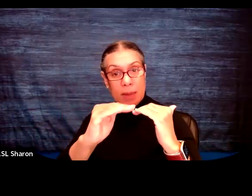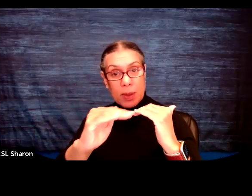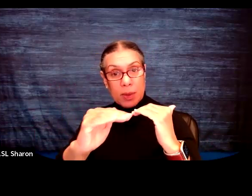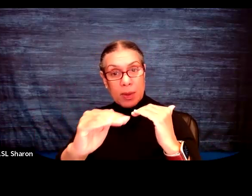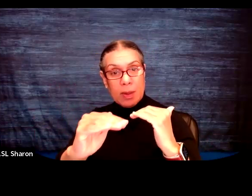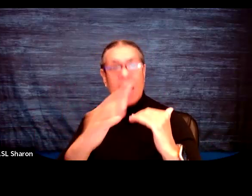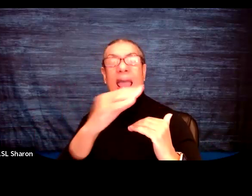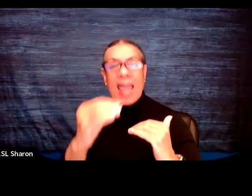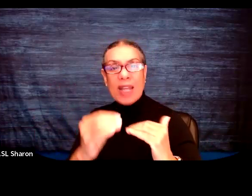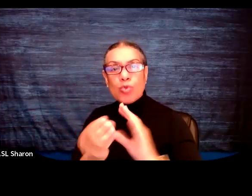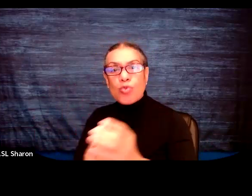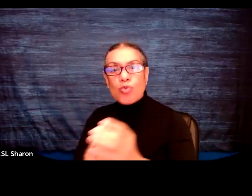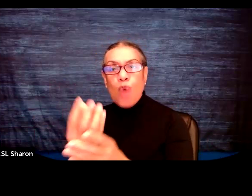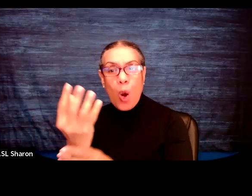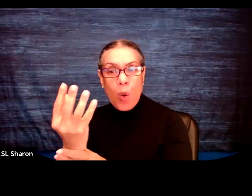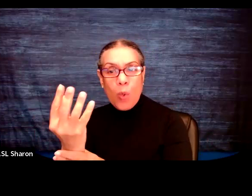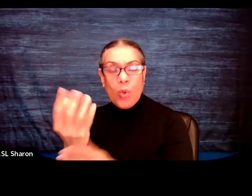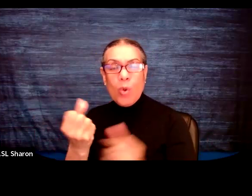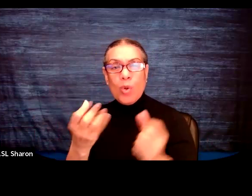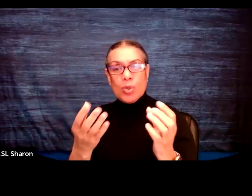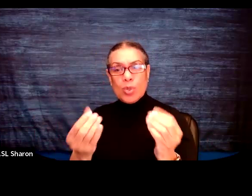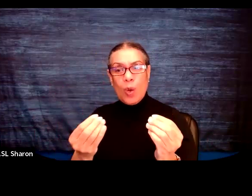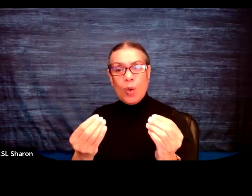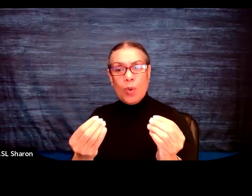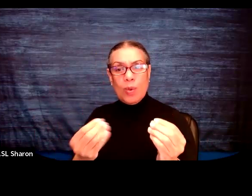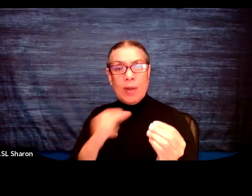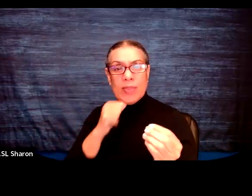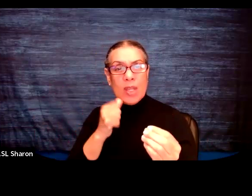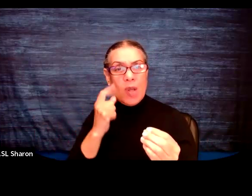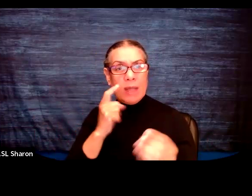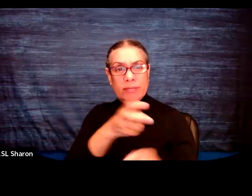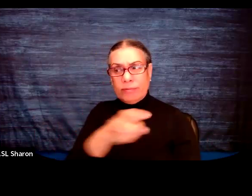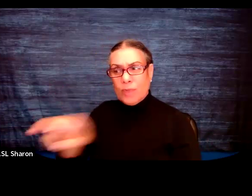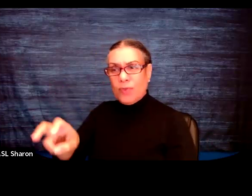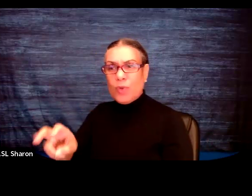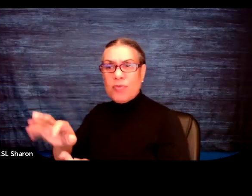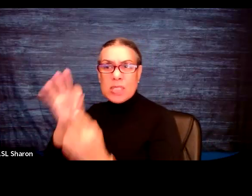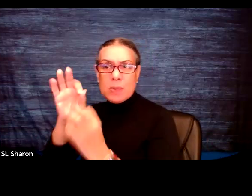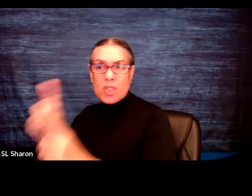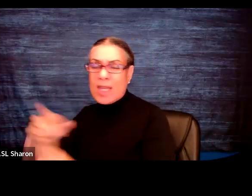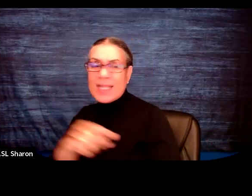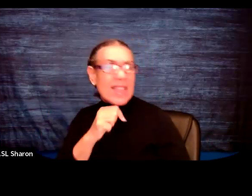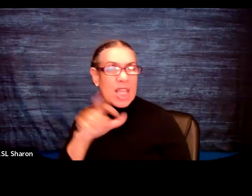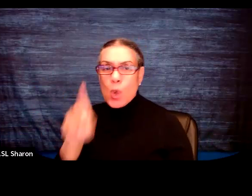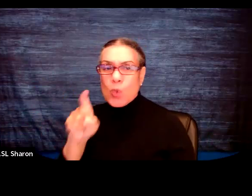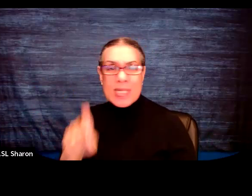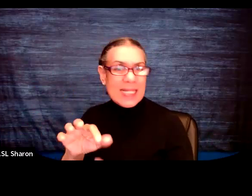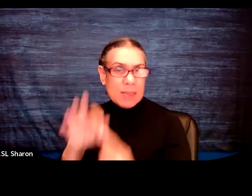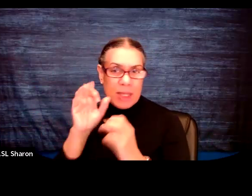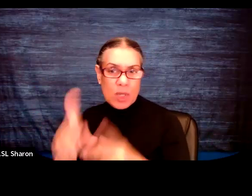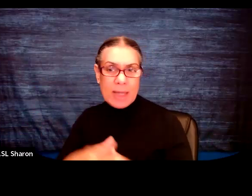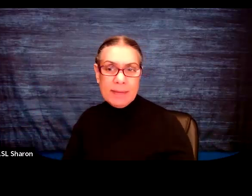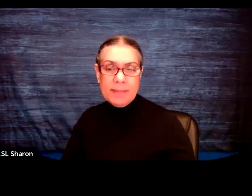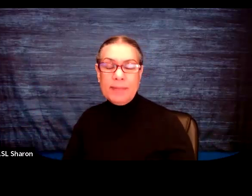to grow so that they don't get identified for special education service when that's not actually what they need. So I can't